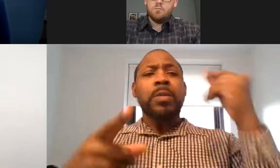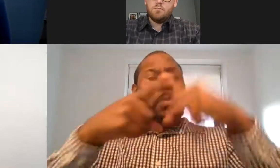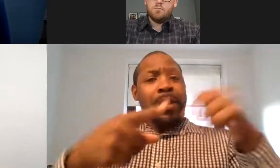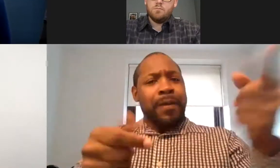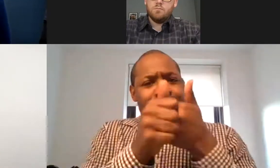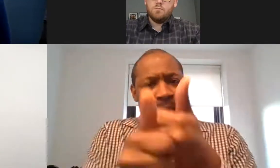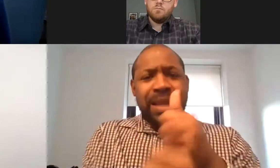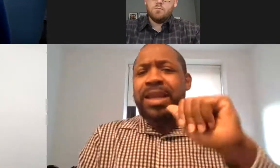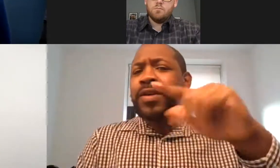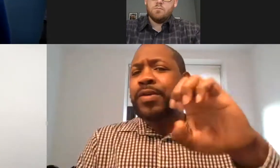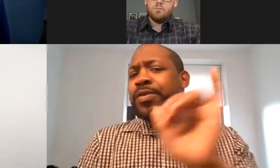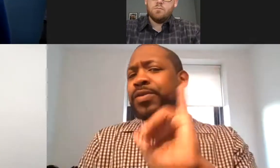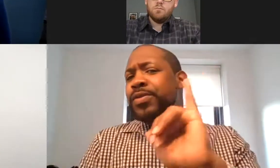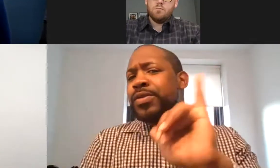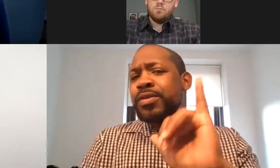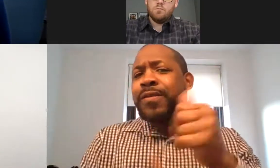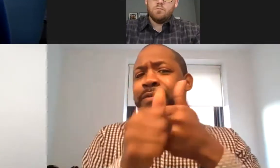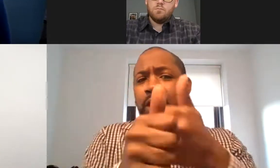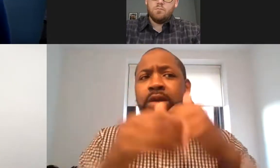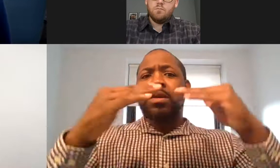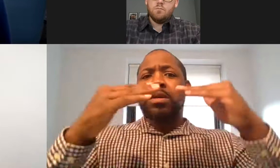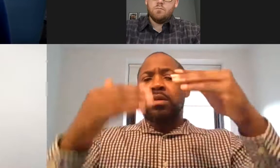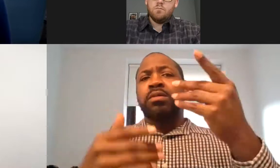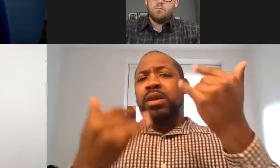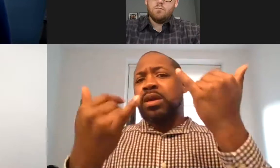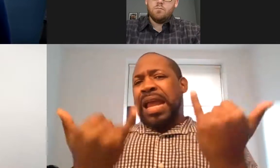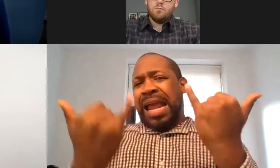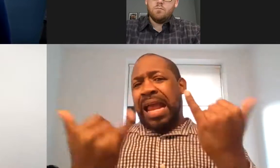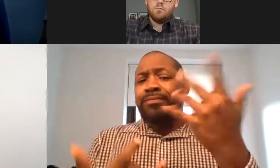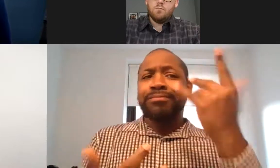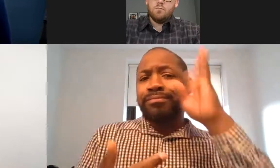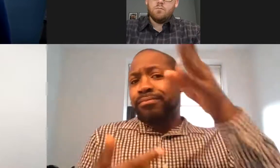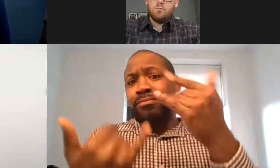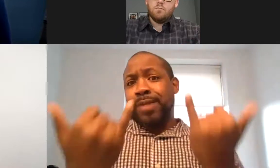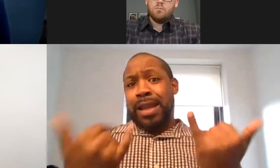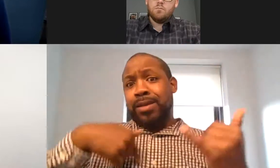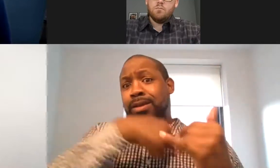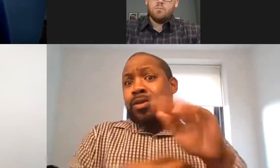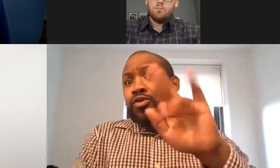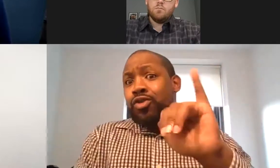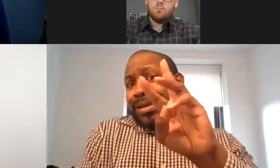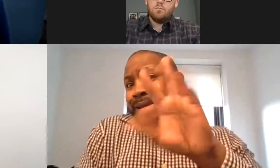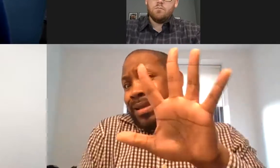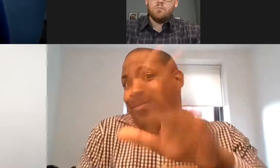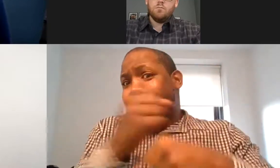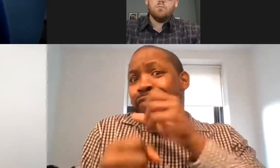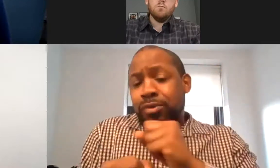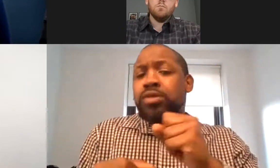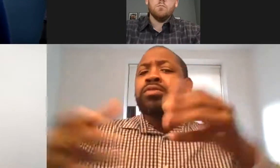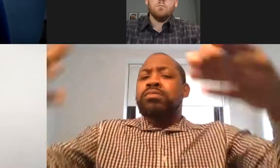taking place because it is a school for the deaf after all. So we want to follow that same model that some of these few states are doing, and hopefully maybe we can